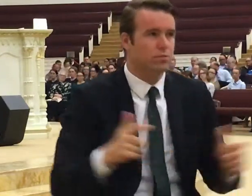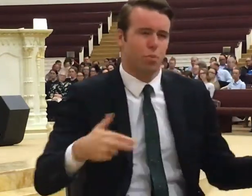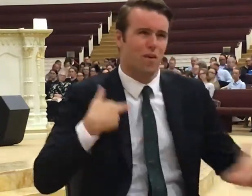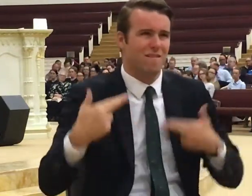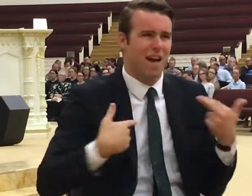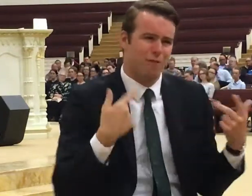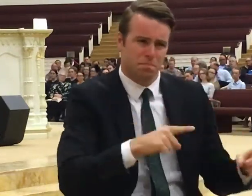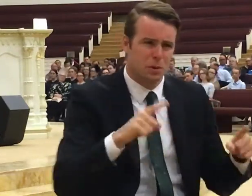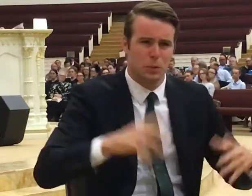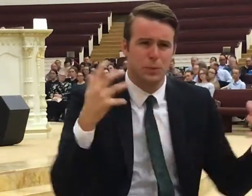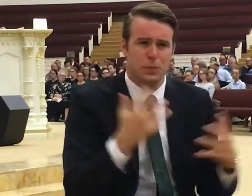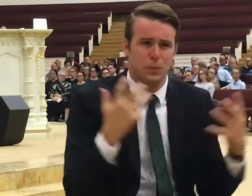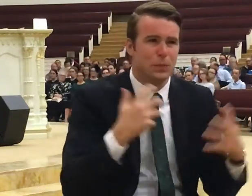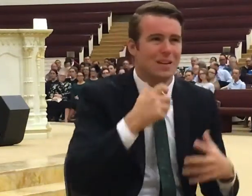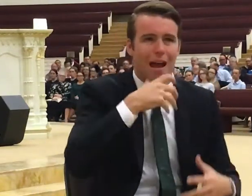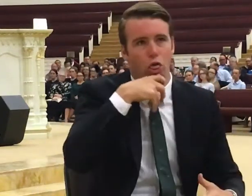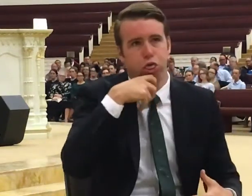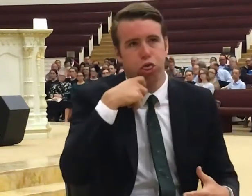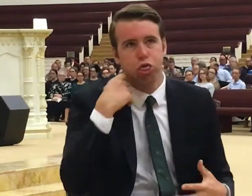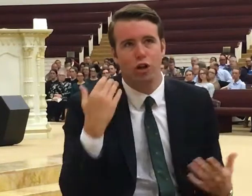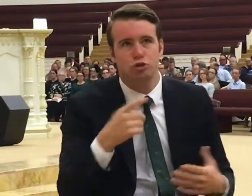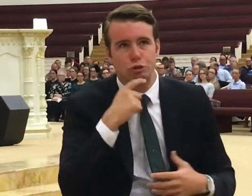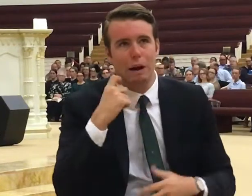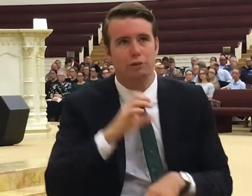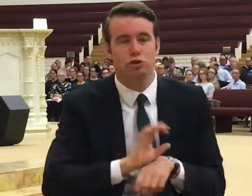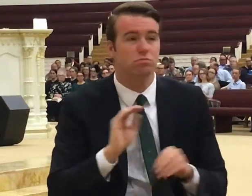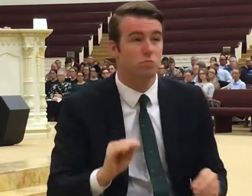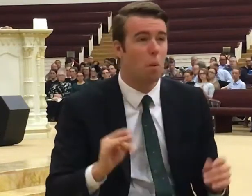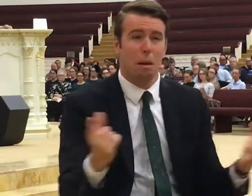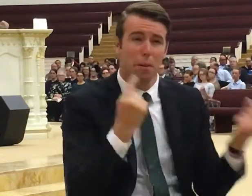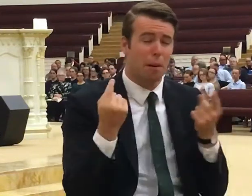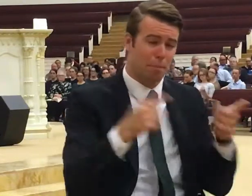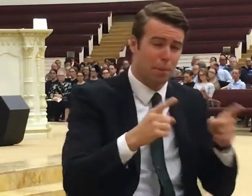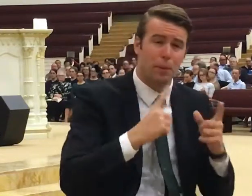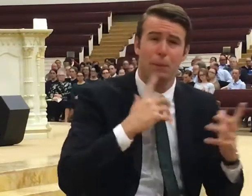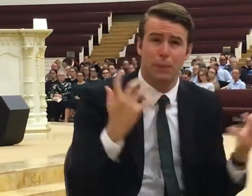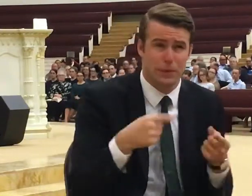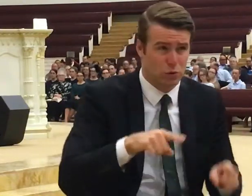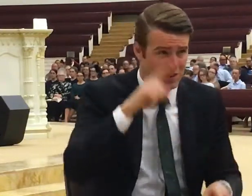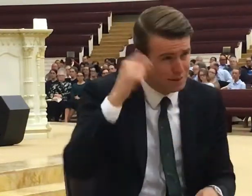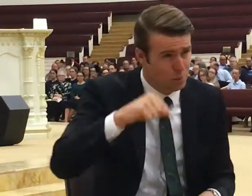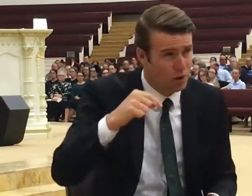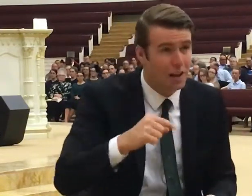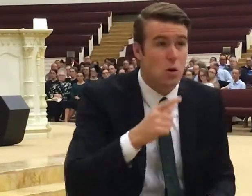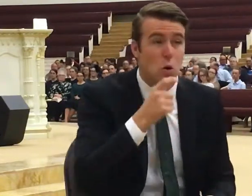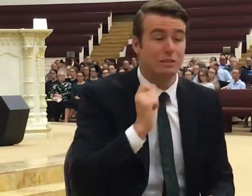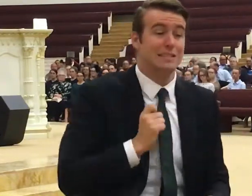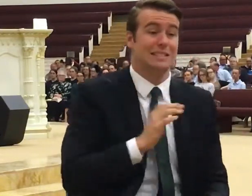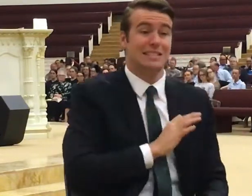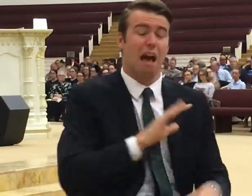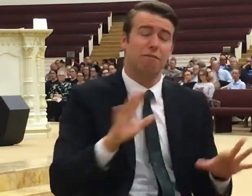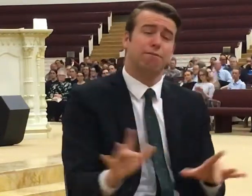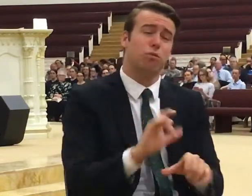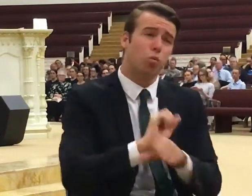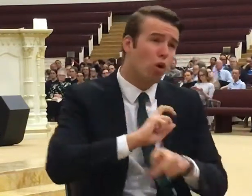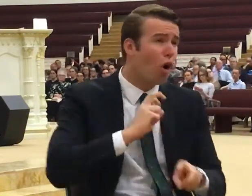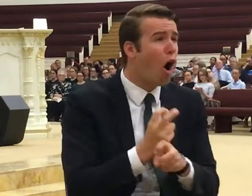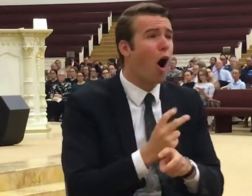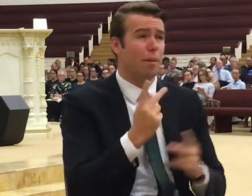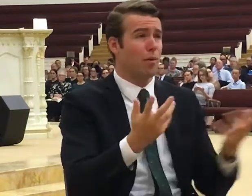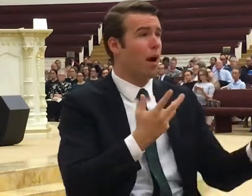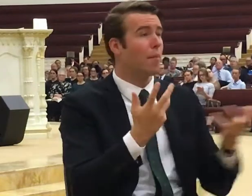of the maturity of this church and the leadership staff of this church and the men of God and women of God that have come in. And it's